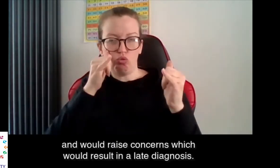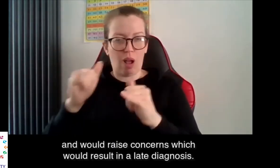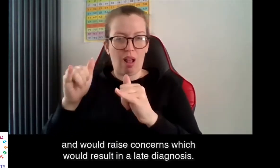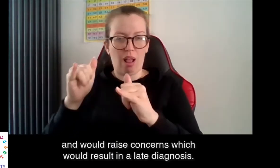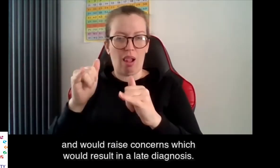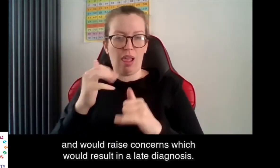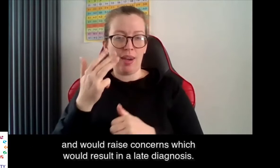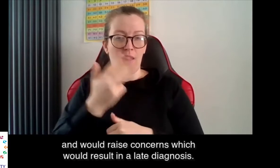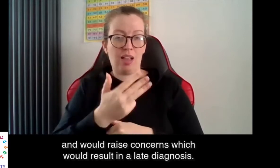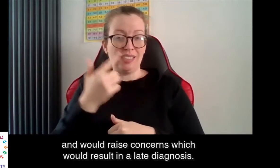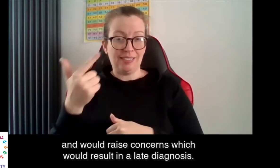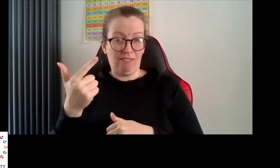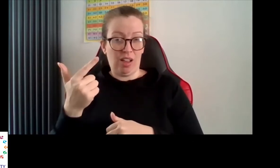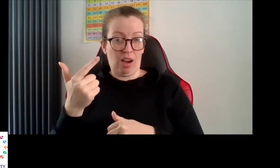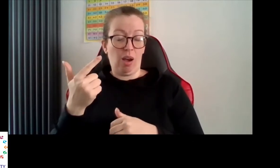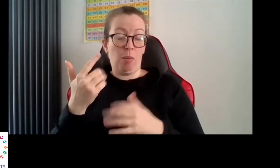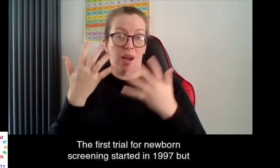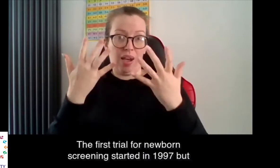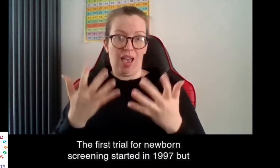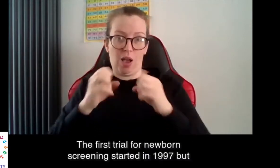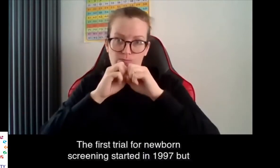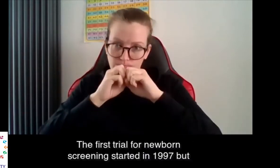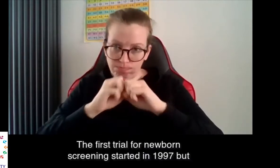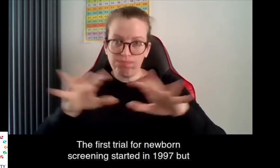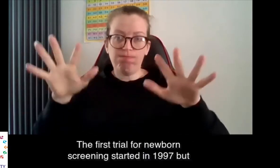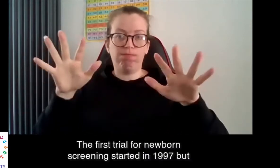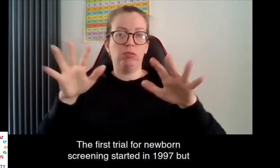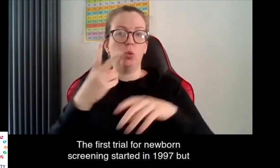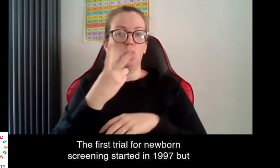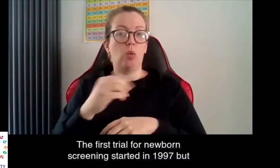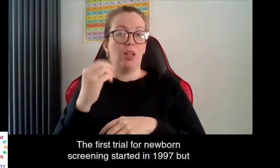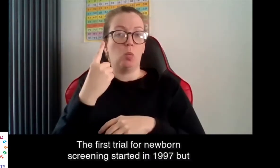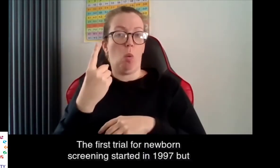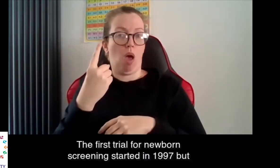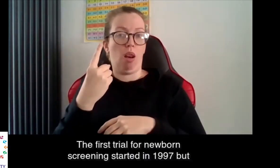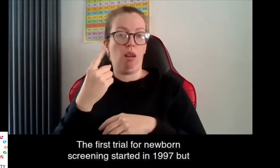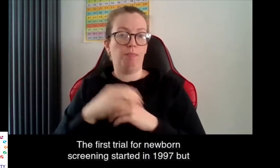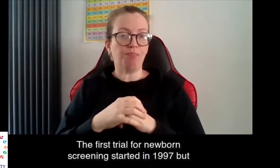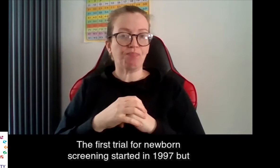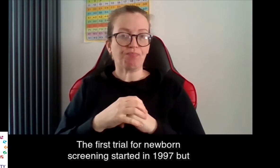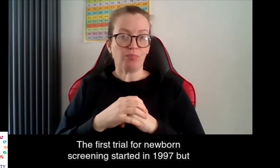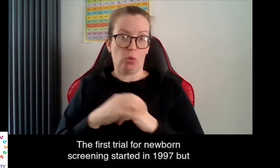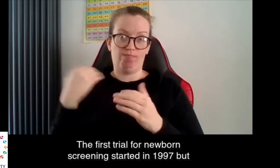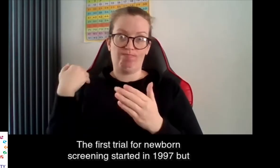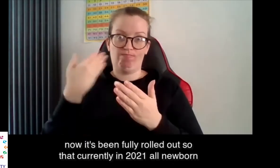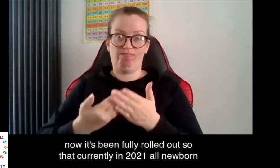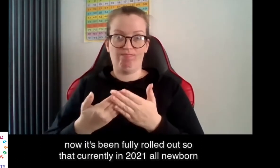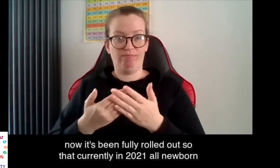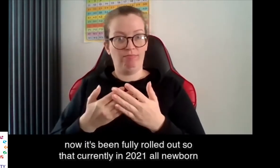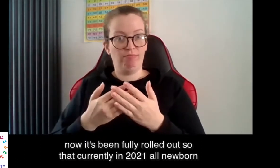result in a late diagnosis. The first trial for newborn screening started in 1997, but now it's been fully rolled